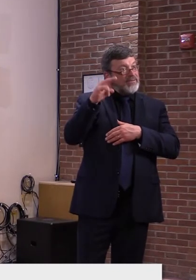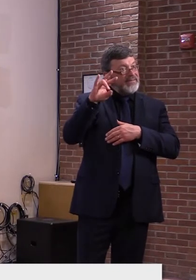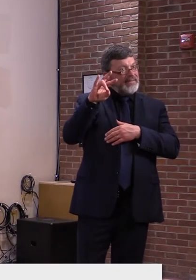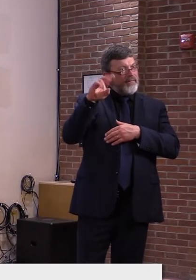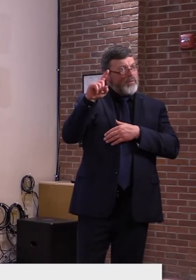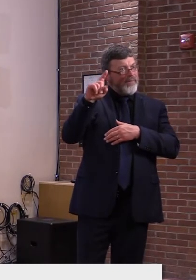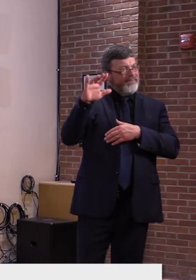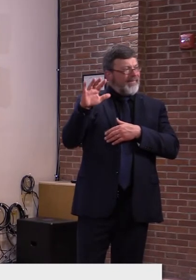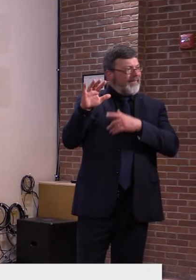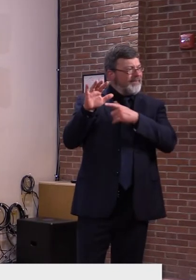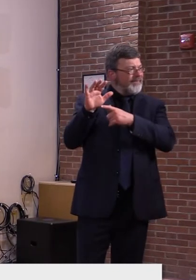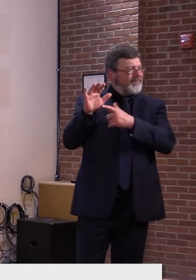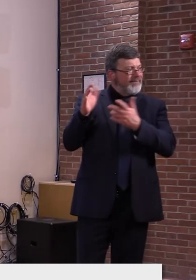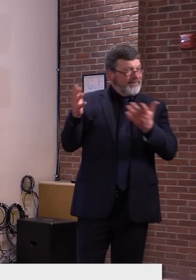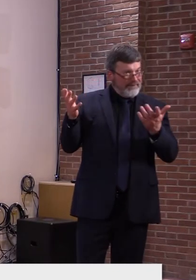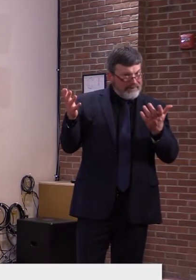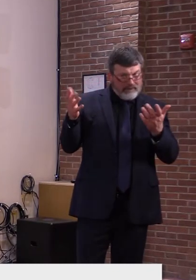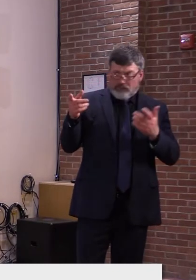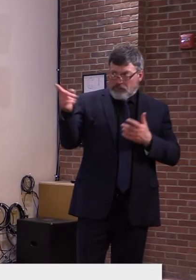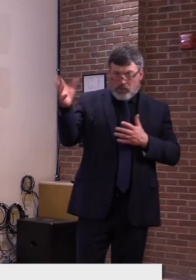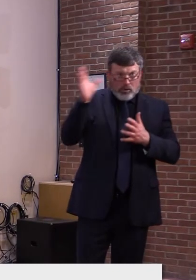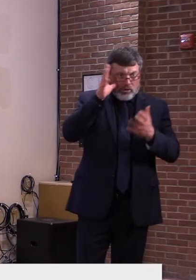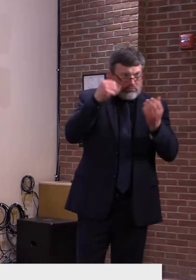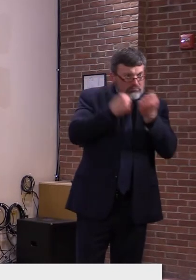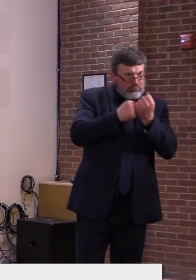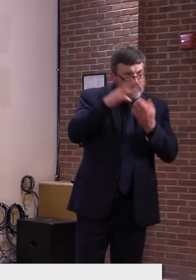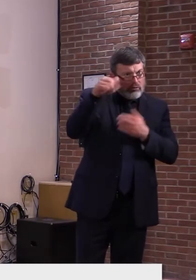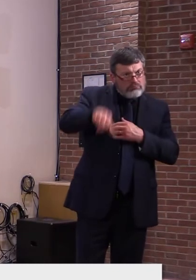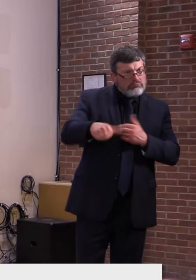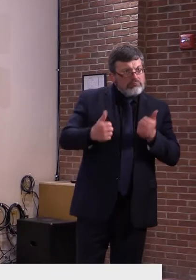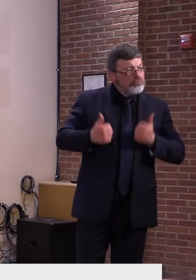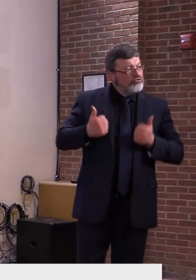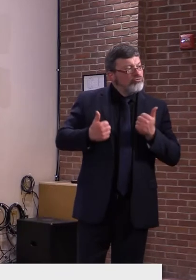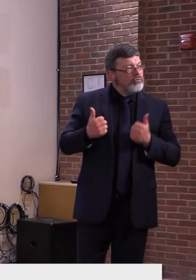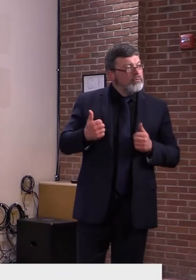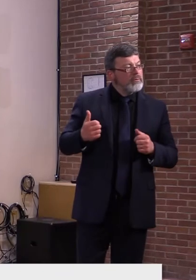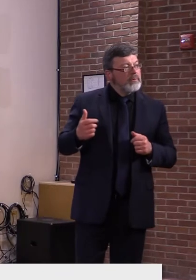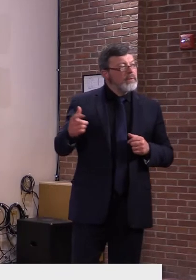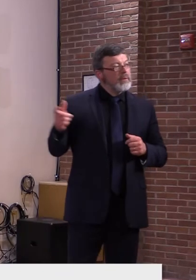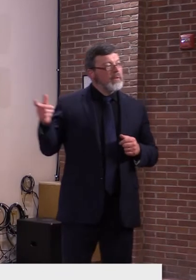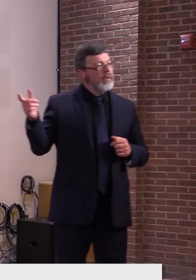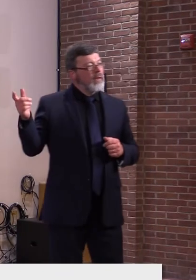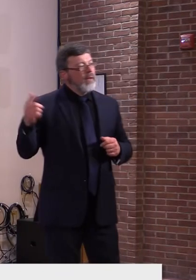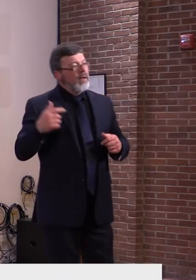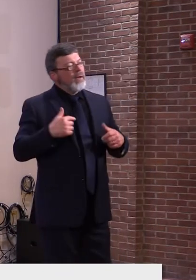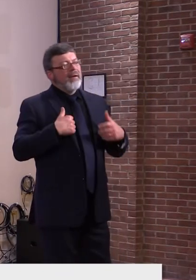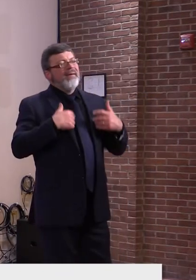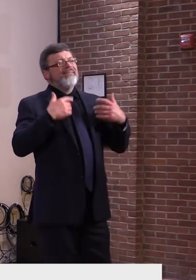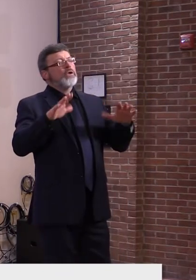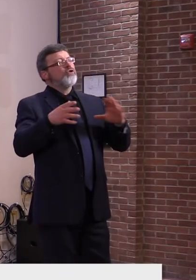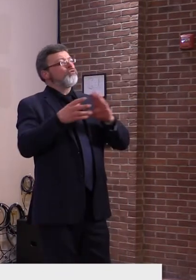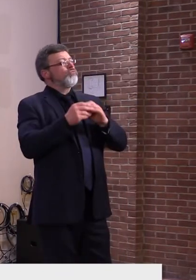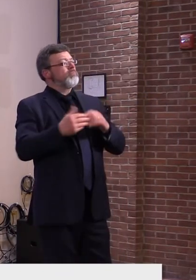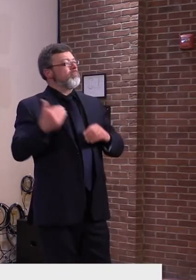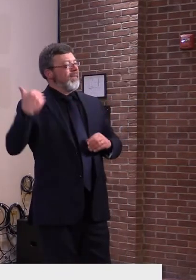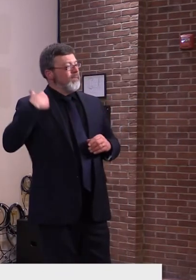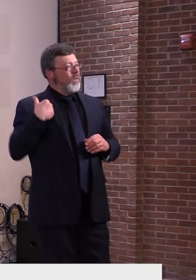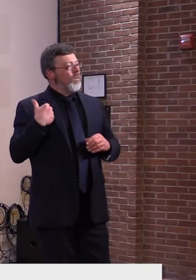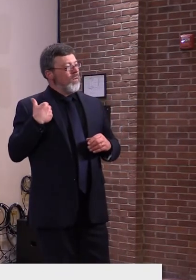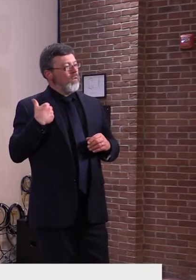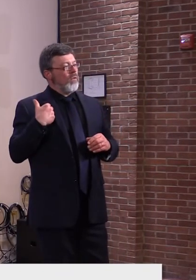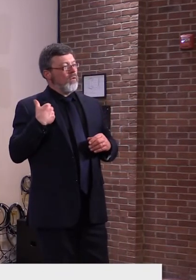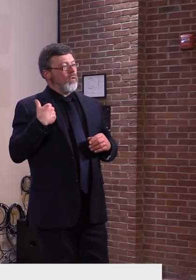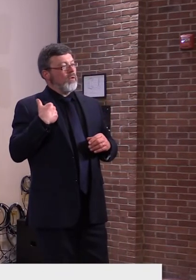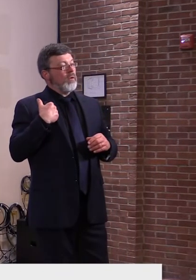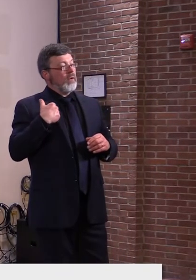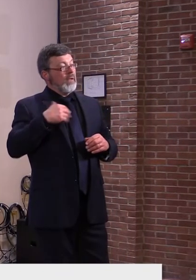veto if they're not met? Yeah, I've said publicly, forget about the substance of the clean